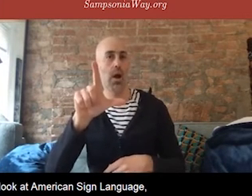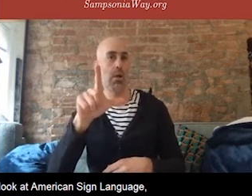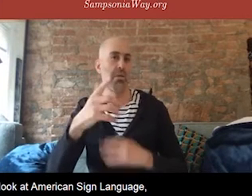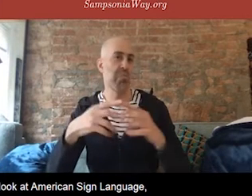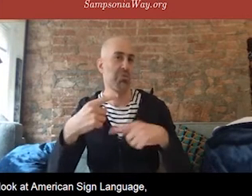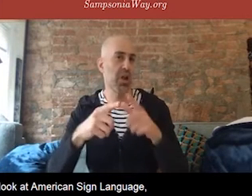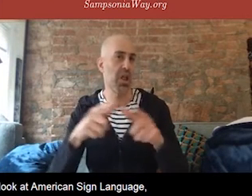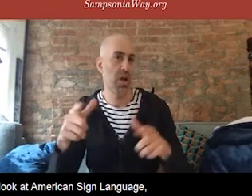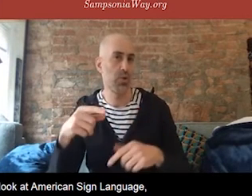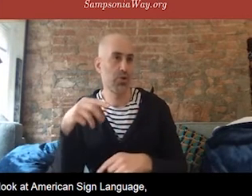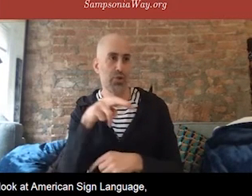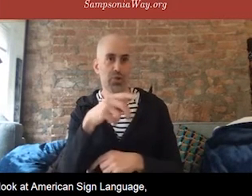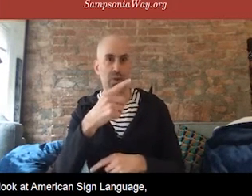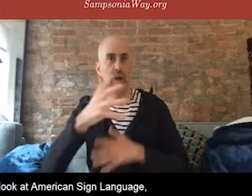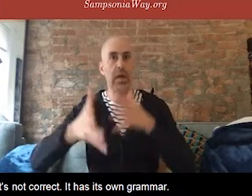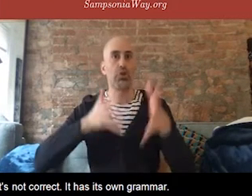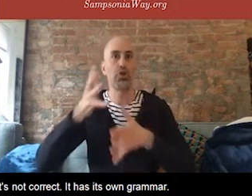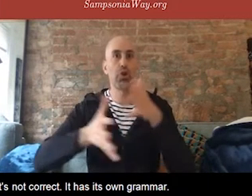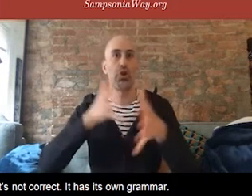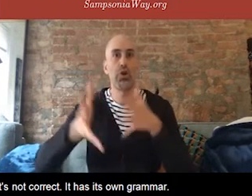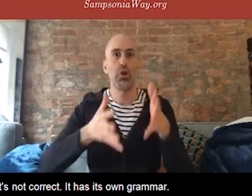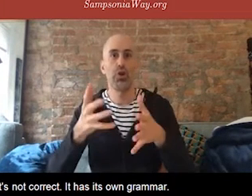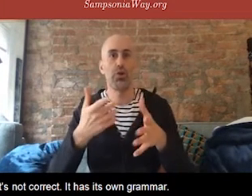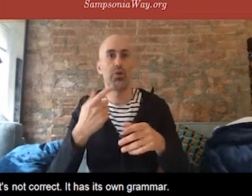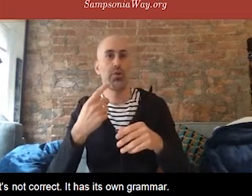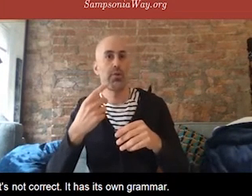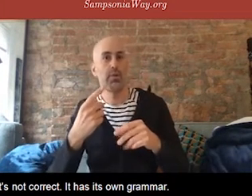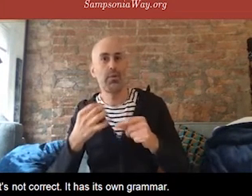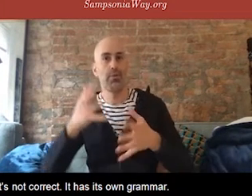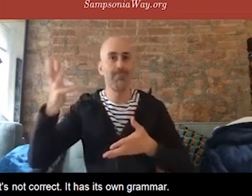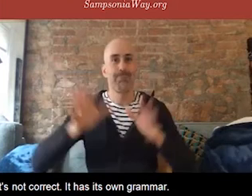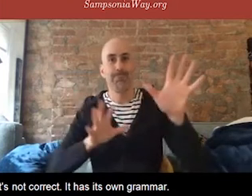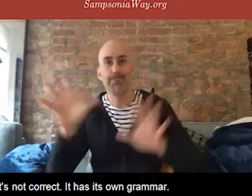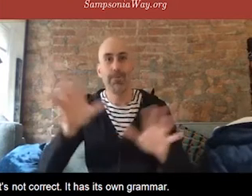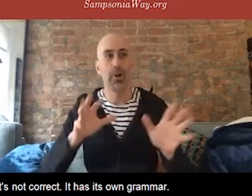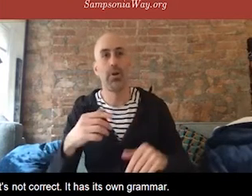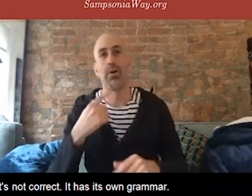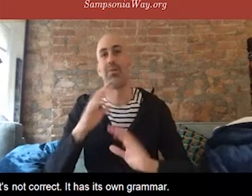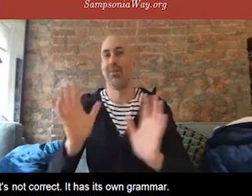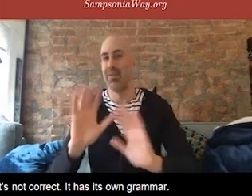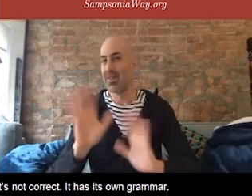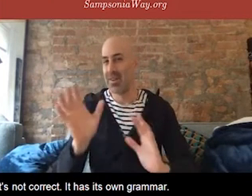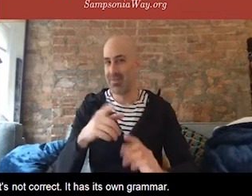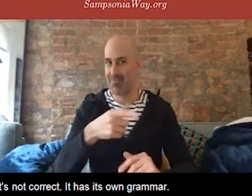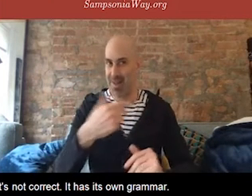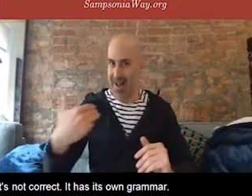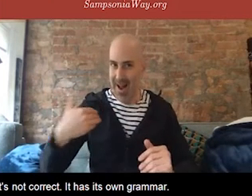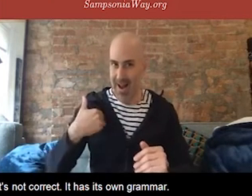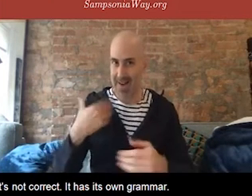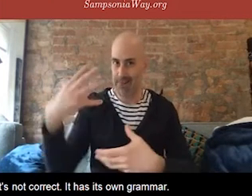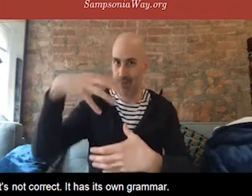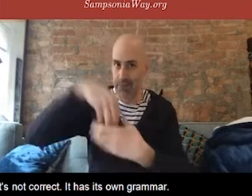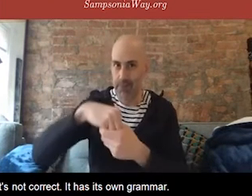gate is that people look at American Sign Language as a gestural, as a system of gestures,